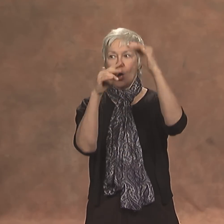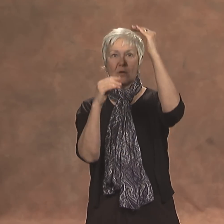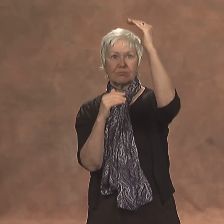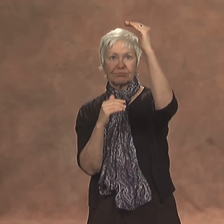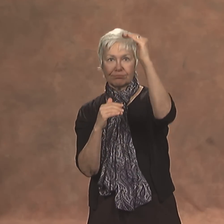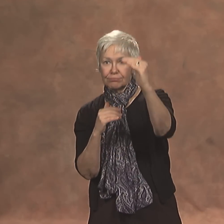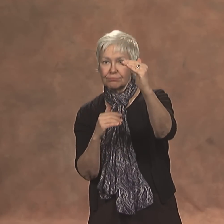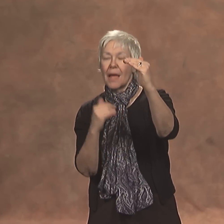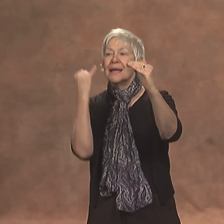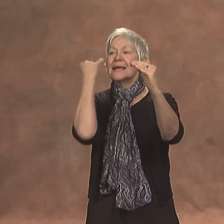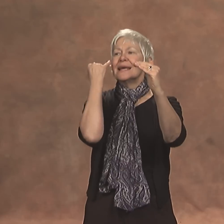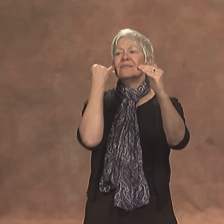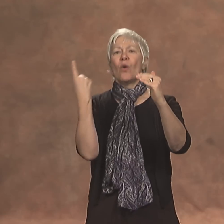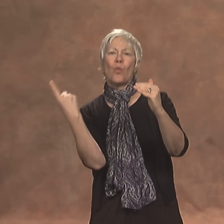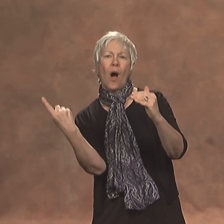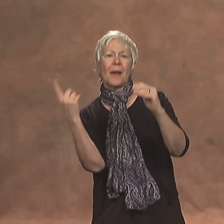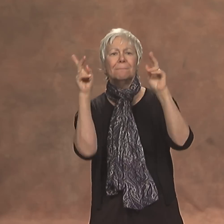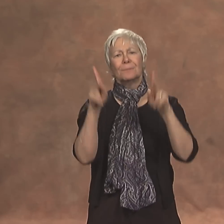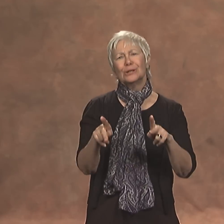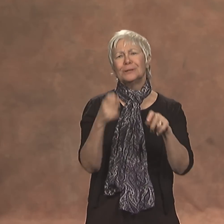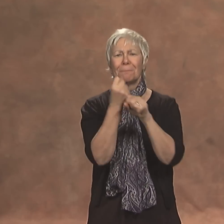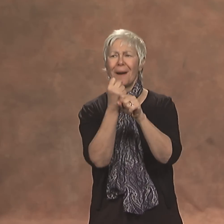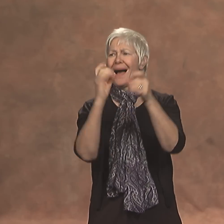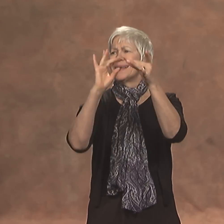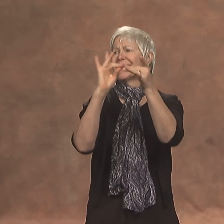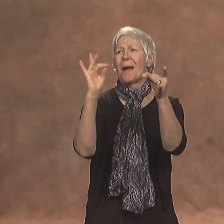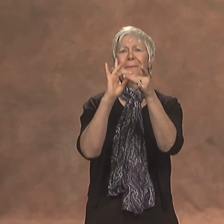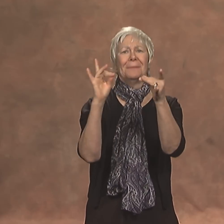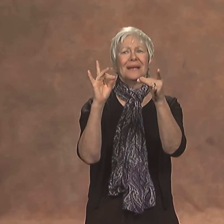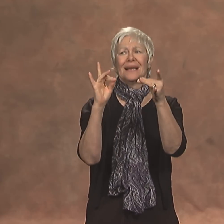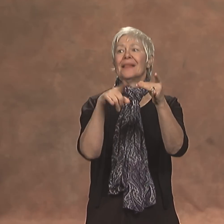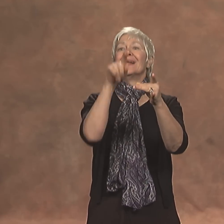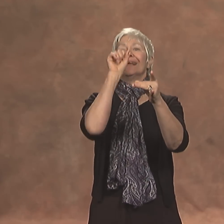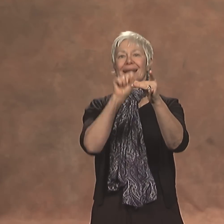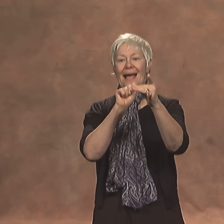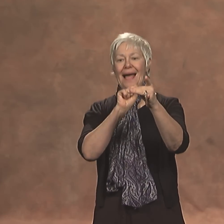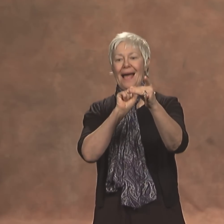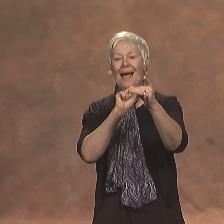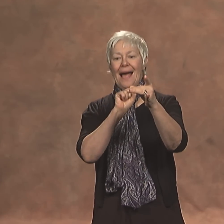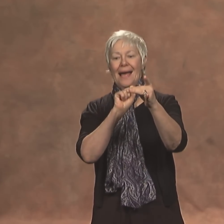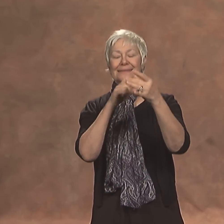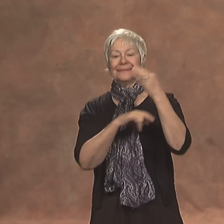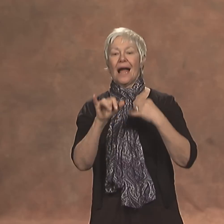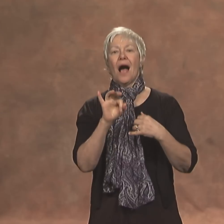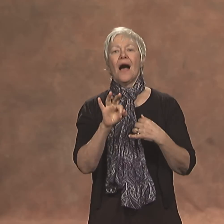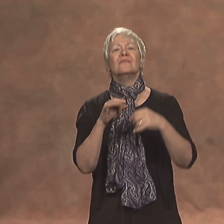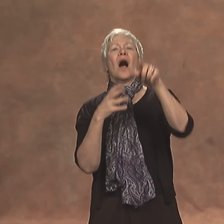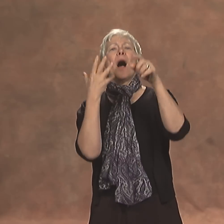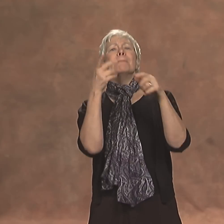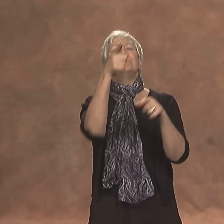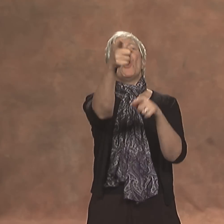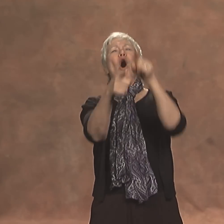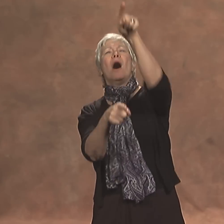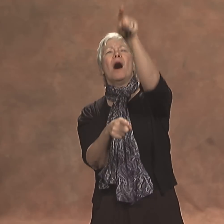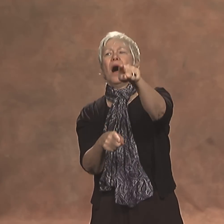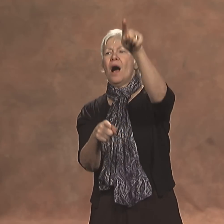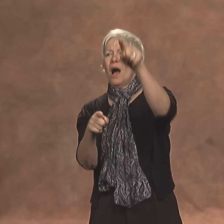materials on the screen and we're able to read it on the screen. And if someone has a question,